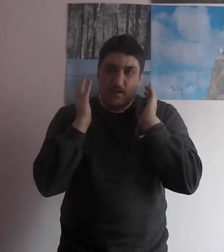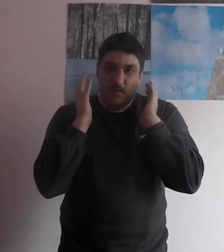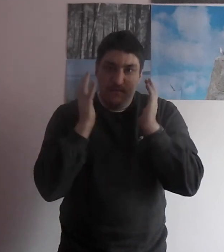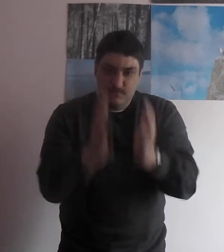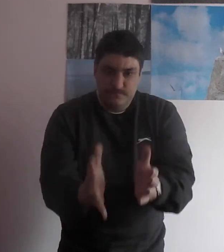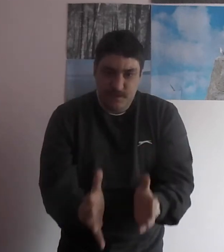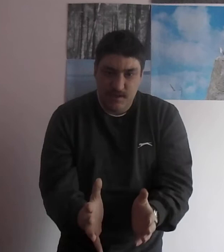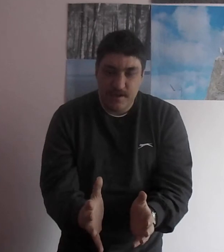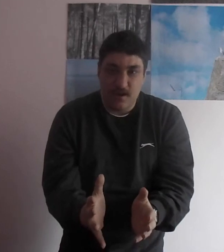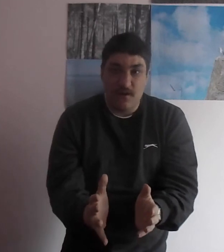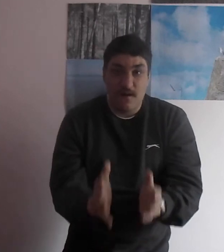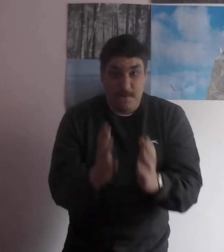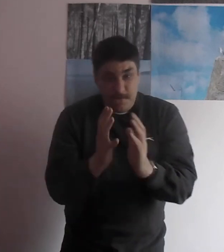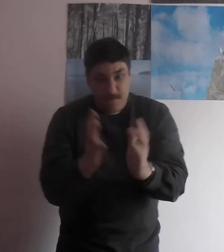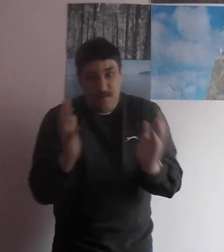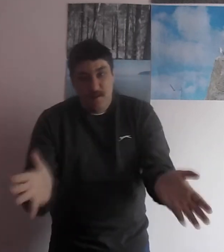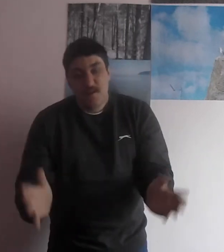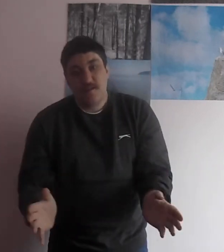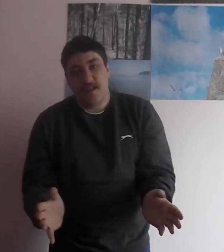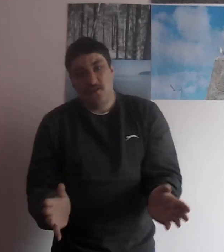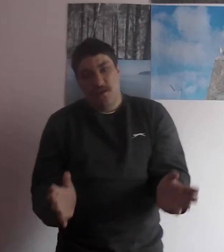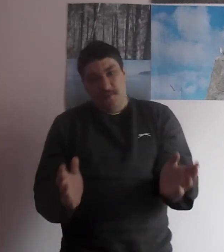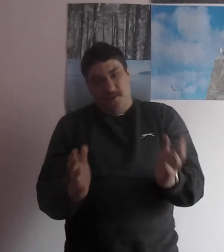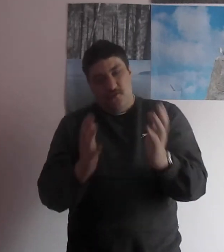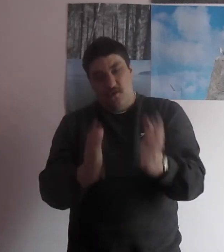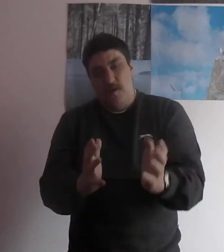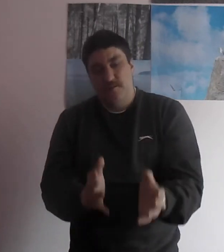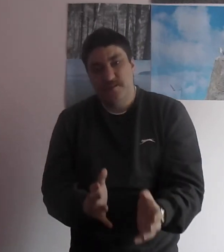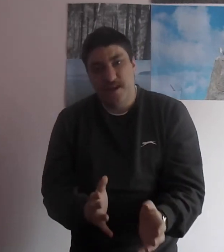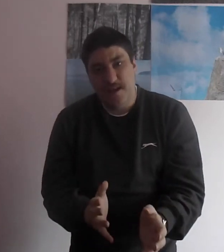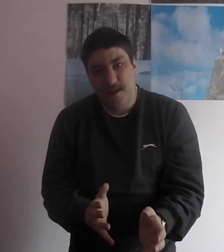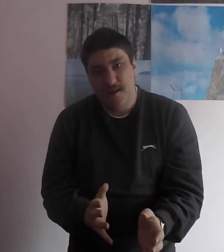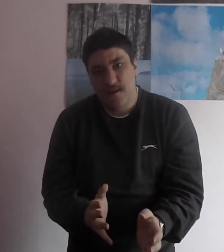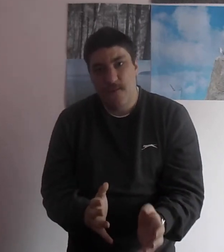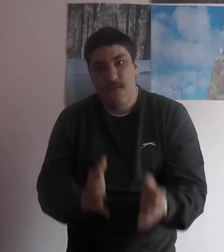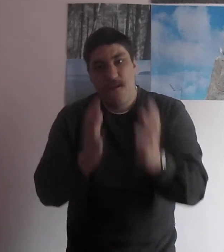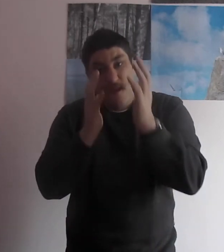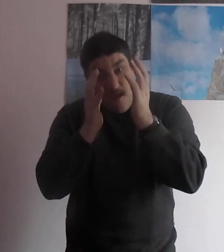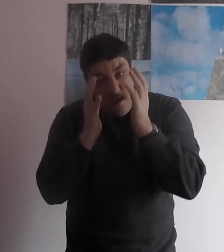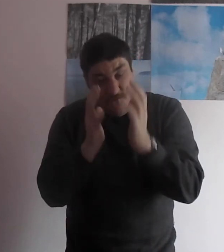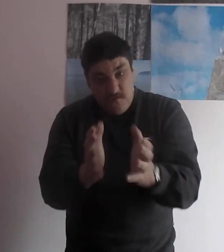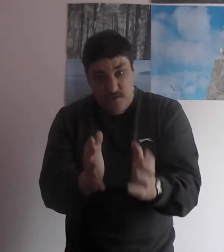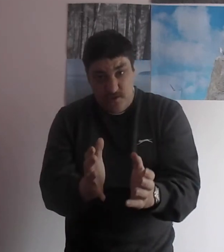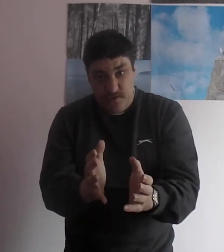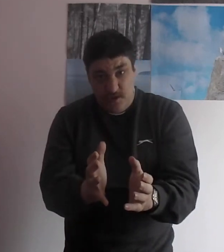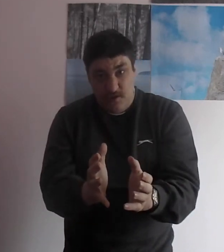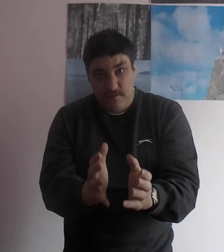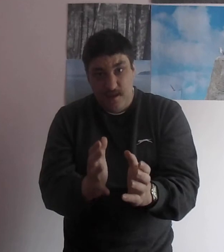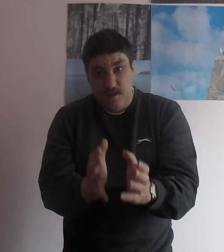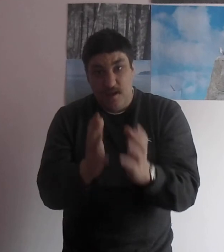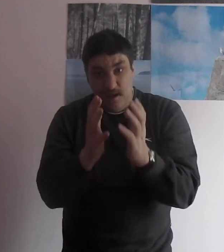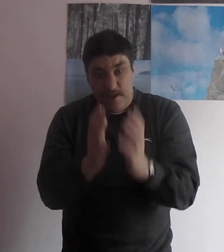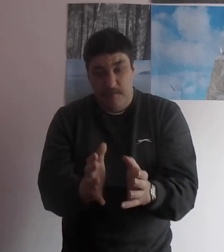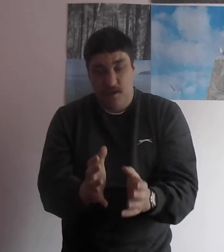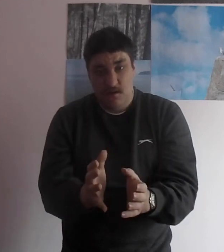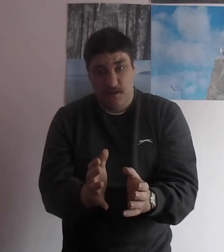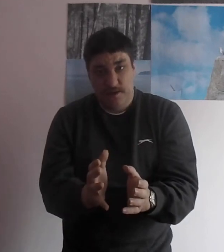So, so that's all I'm going to talk about today. If you've enjoyed the content, leave me a comment down